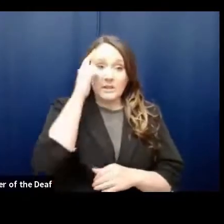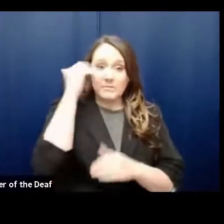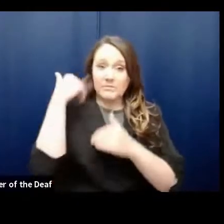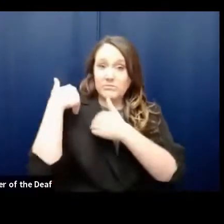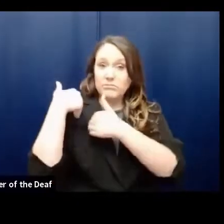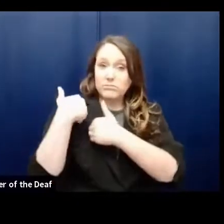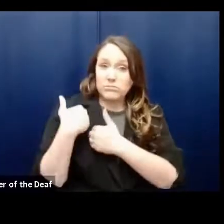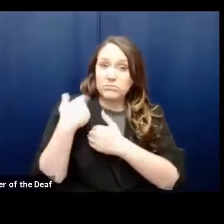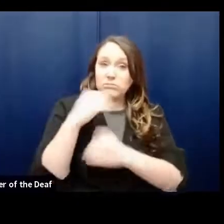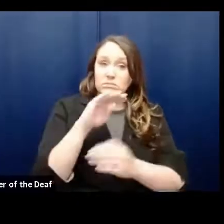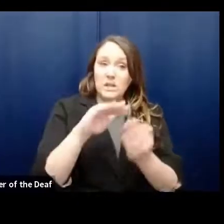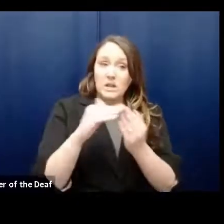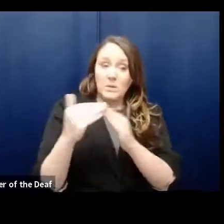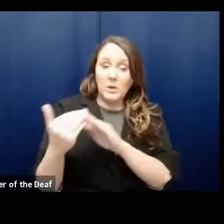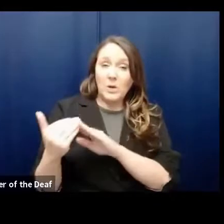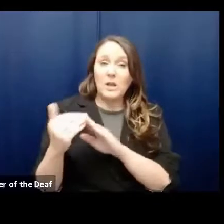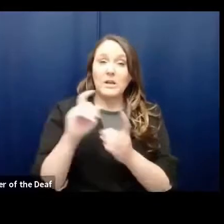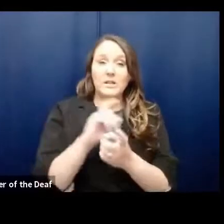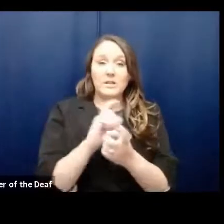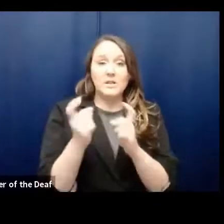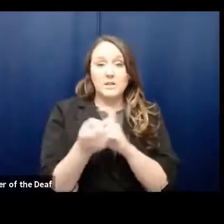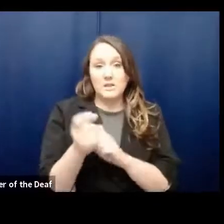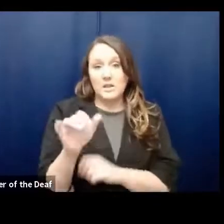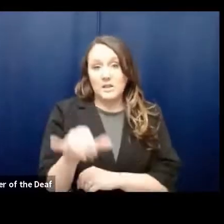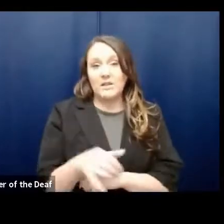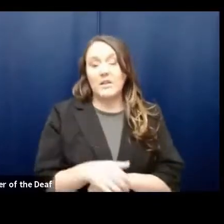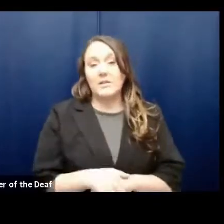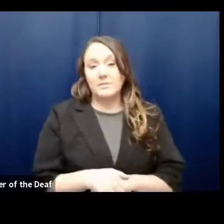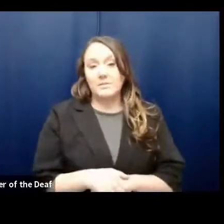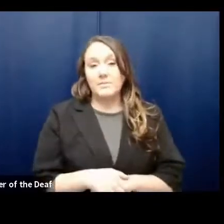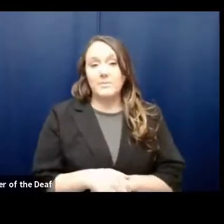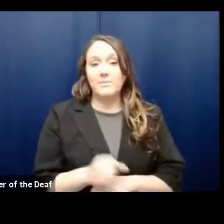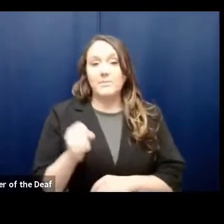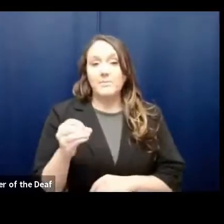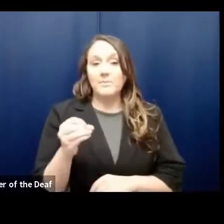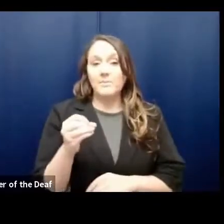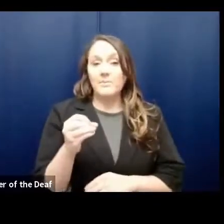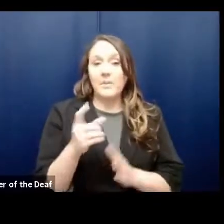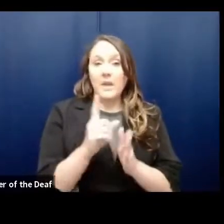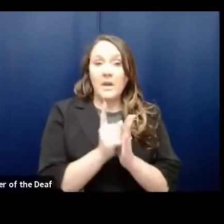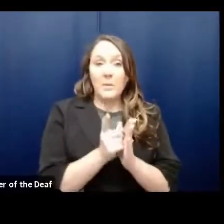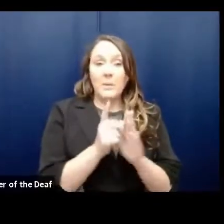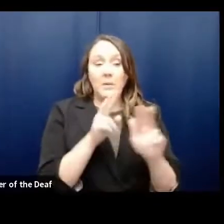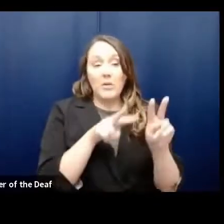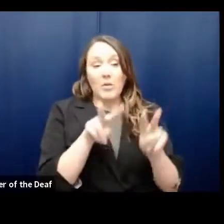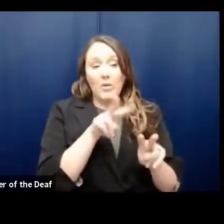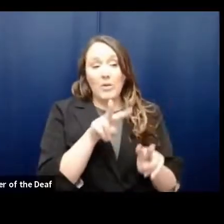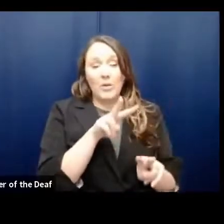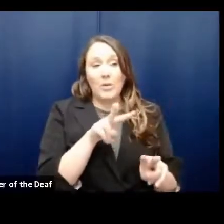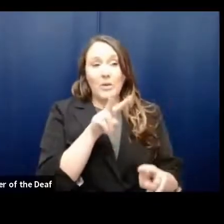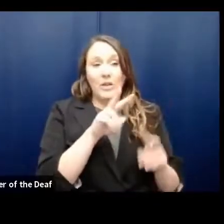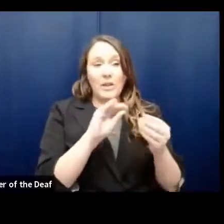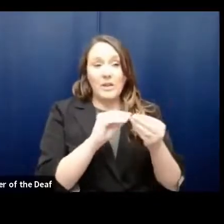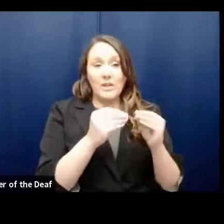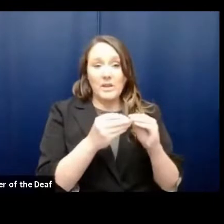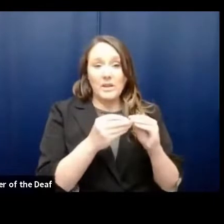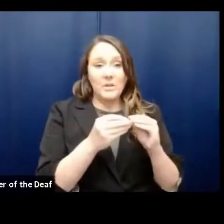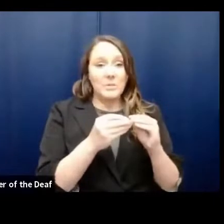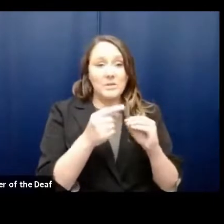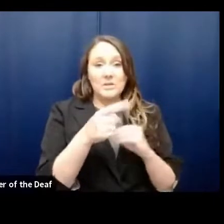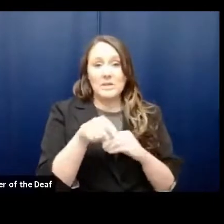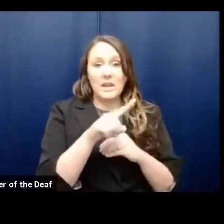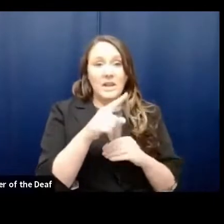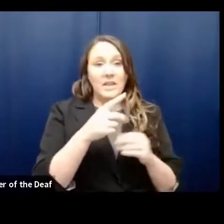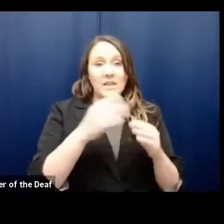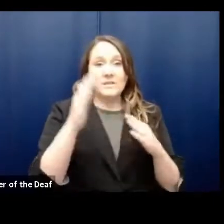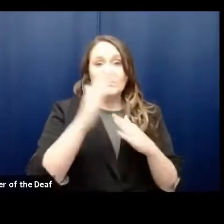to change that. And so I want you to take a moment and look at those numbers. We've hit the highest numbers we've had